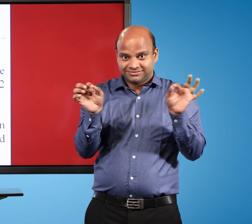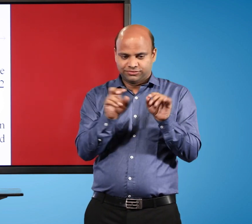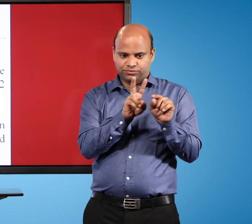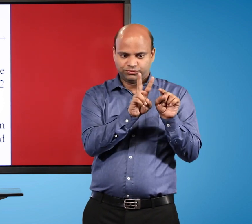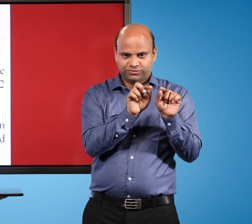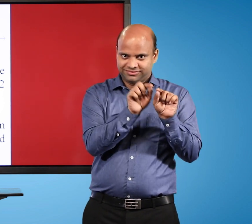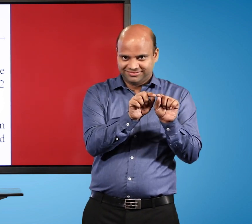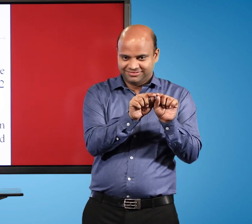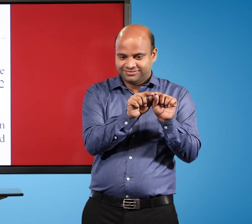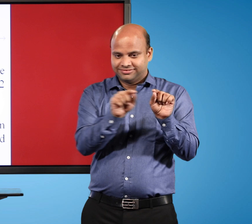2 and 4?